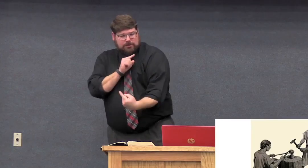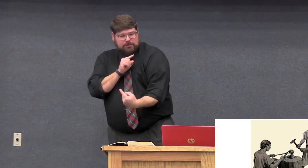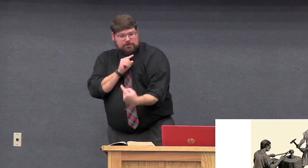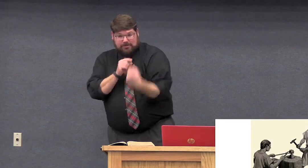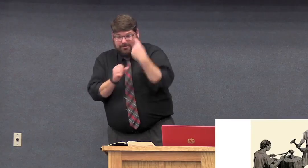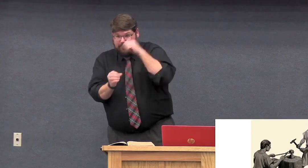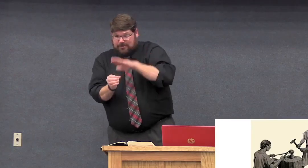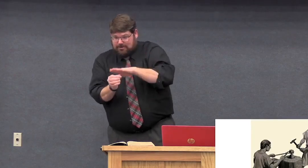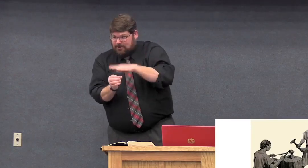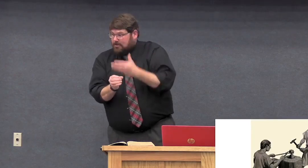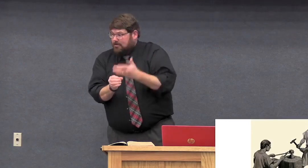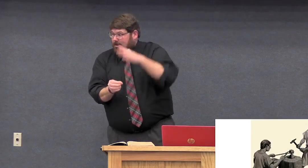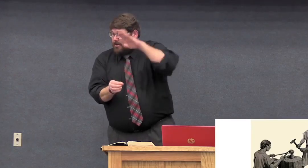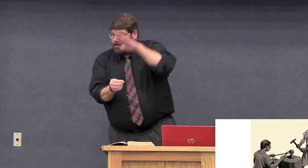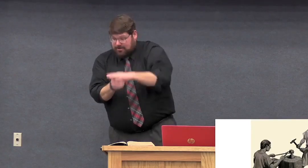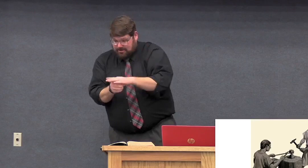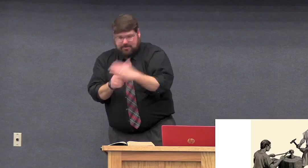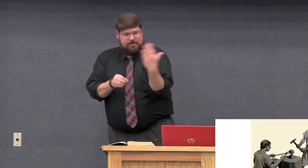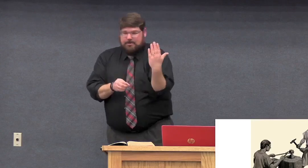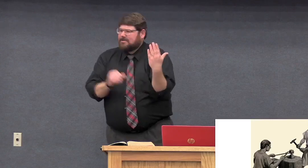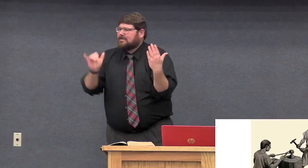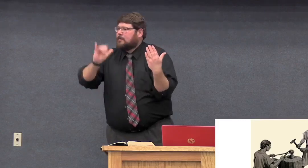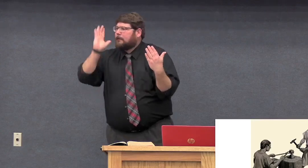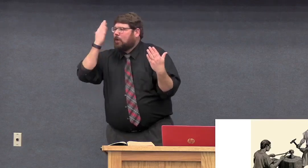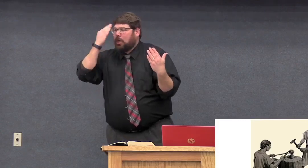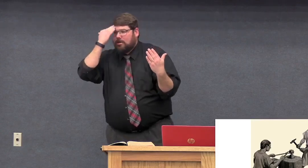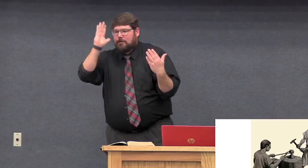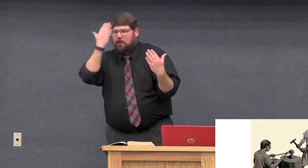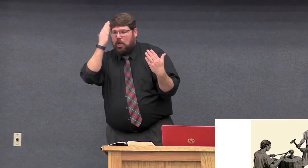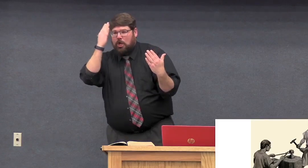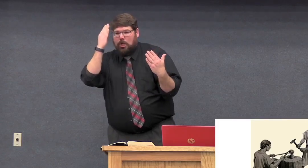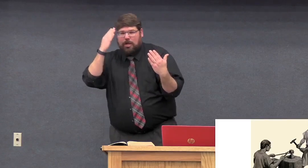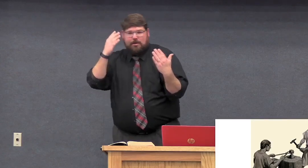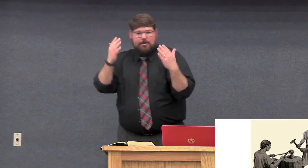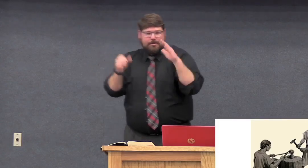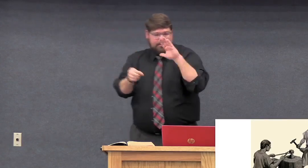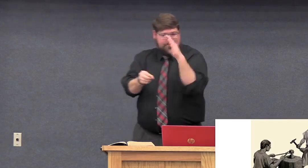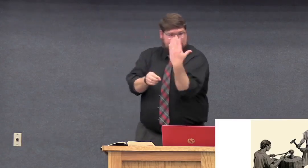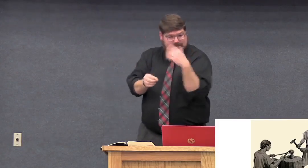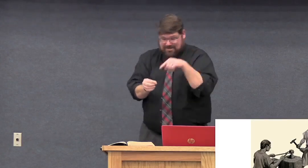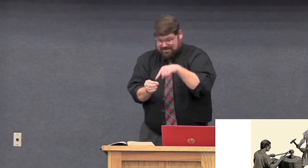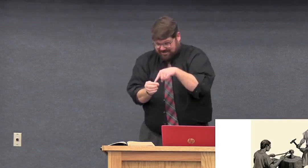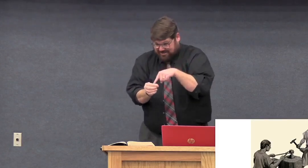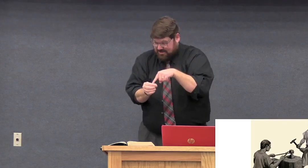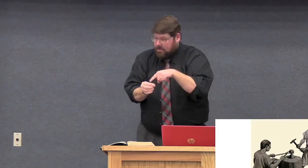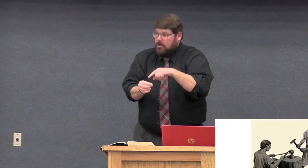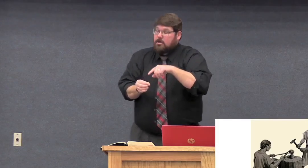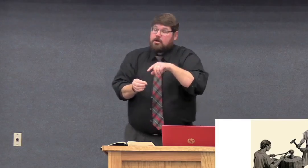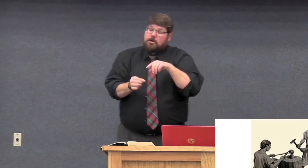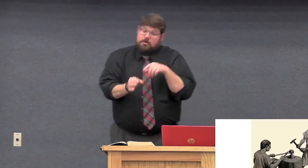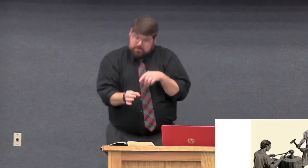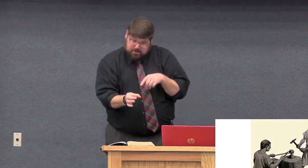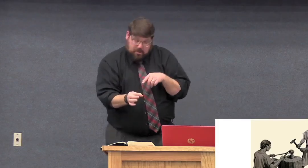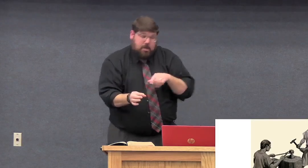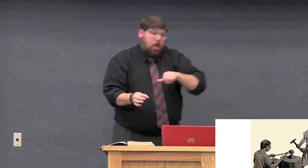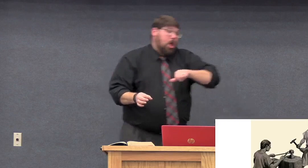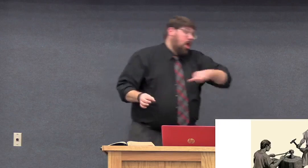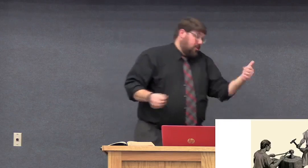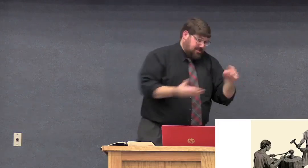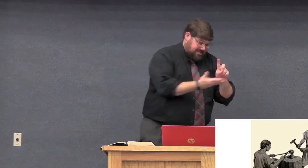this mold has to be made in the opposite manner. You know, like in a mirror, when you look at the mirror, and you see a reflected